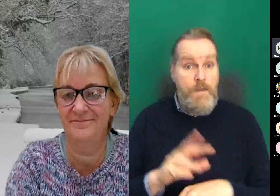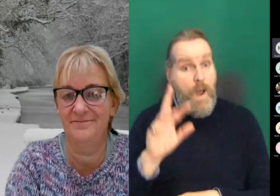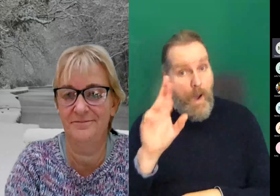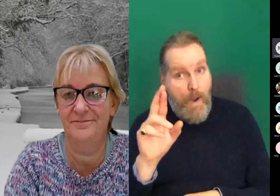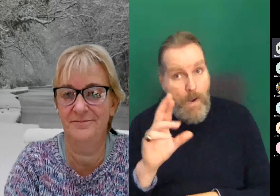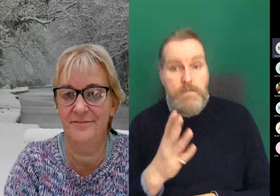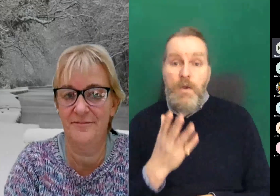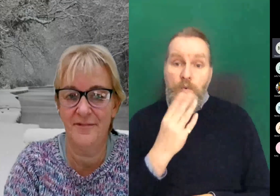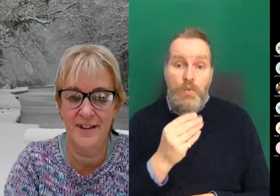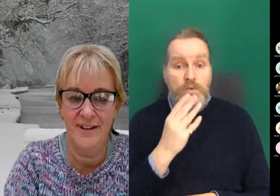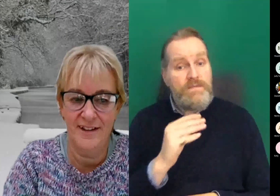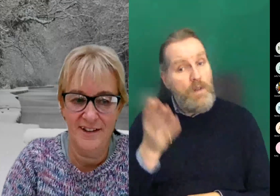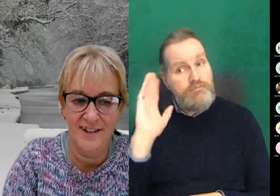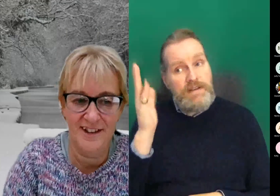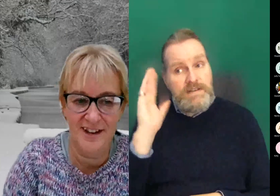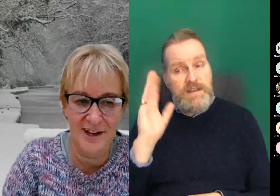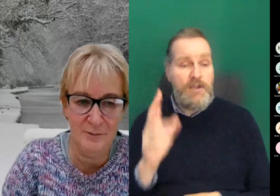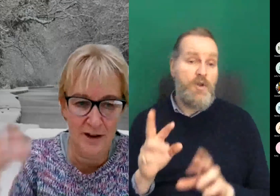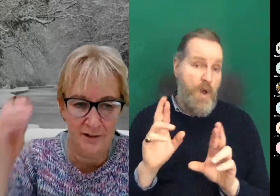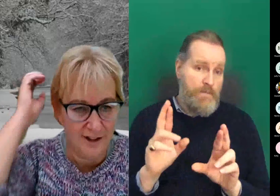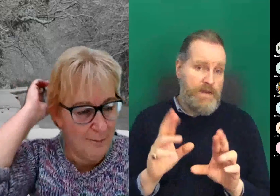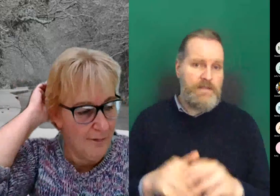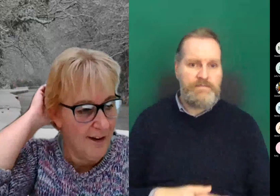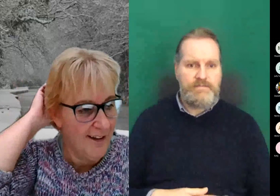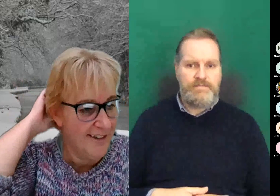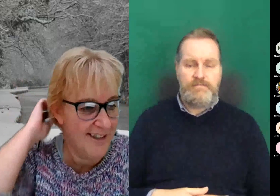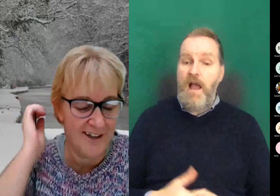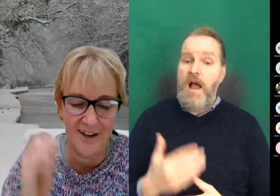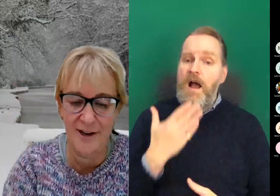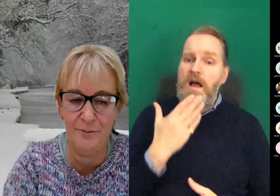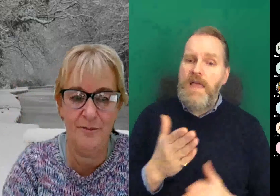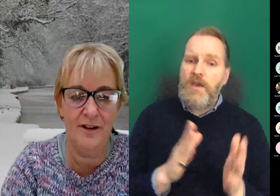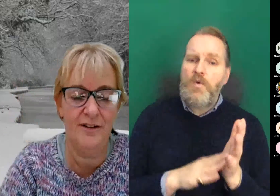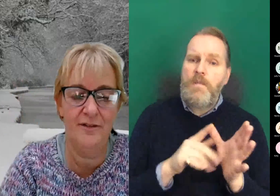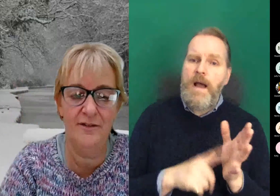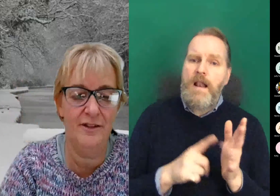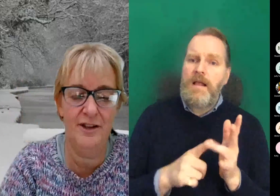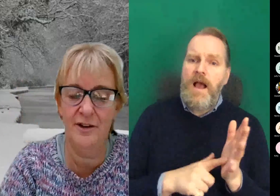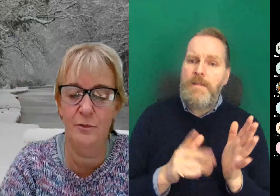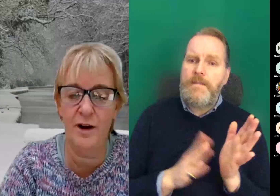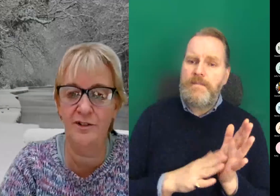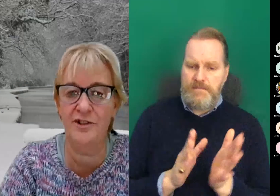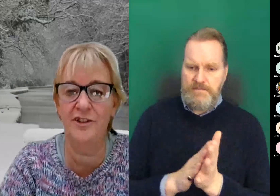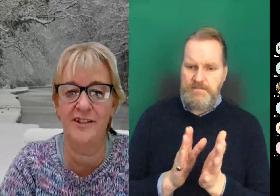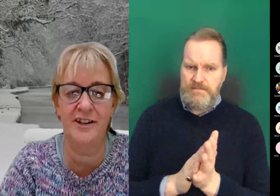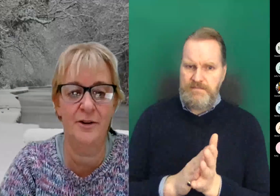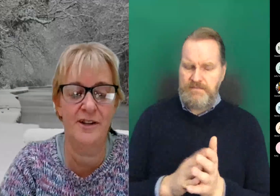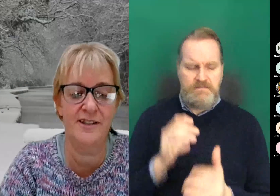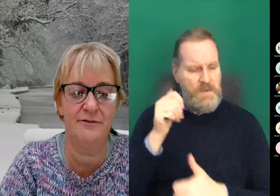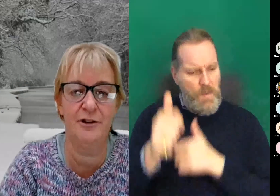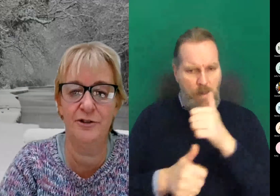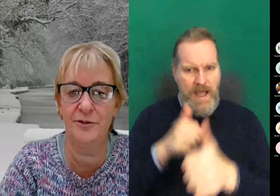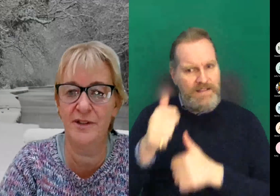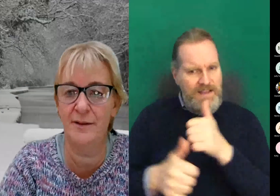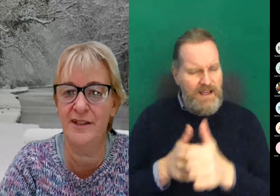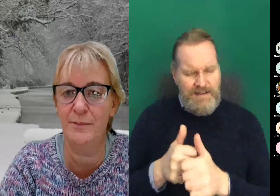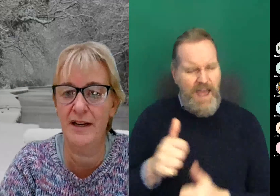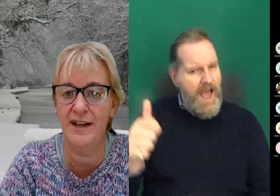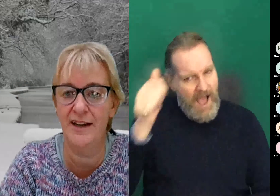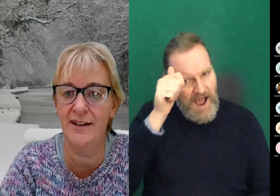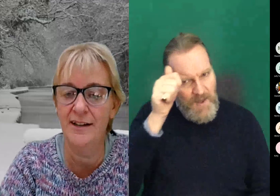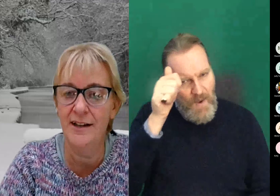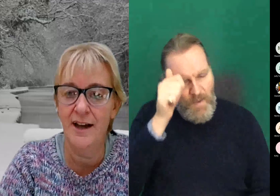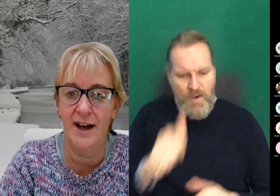in this presentation. Thank you, Malcolm, and well done, because I know it's difficult